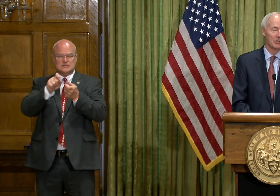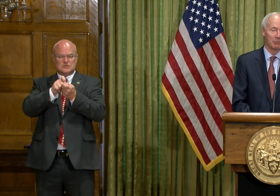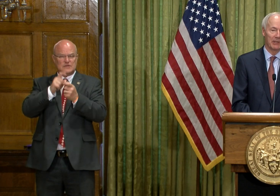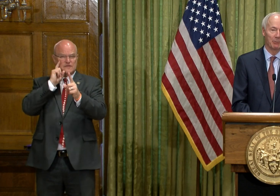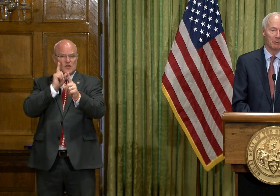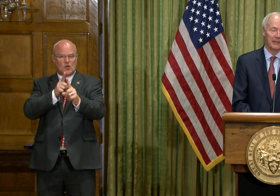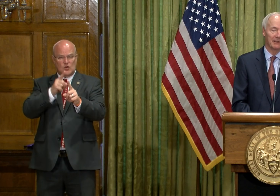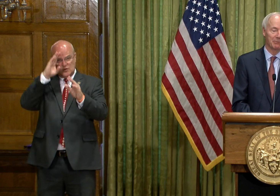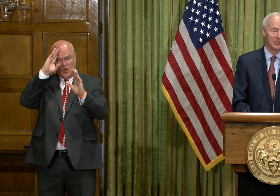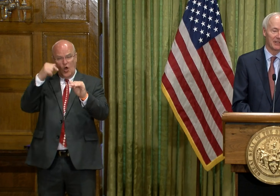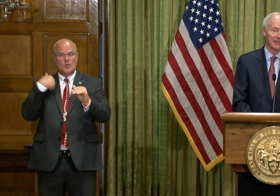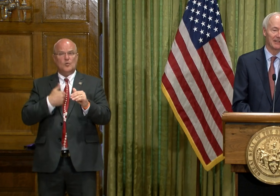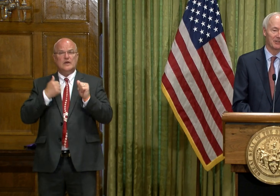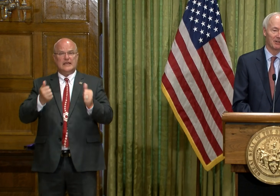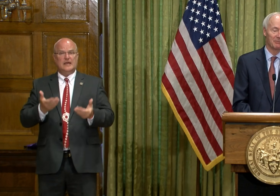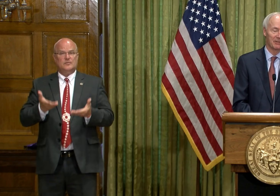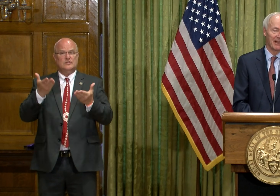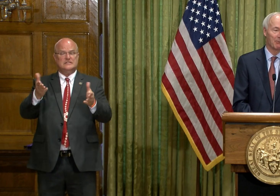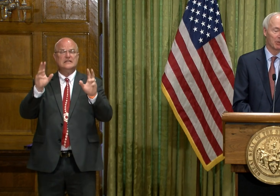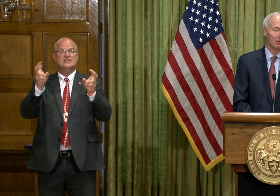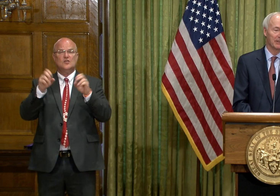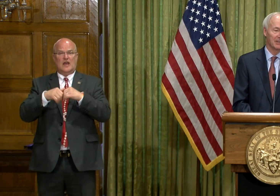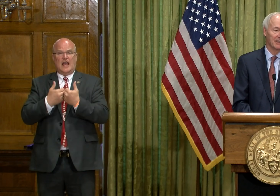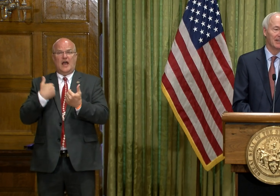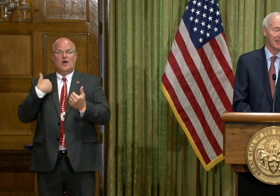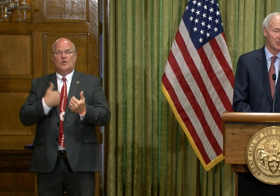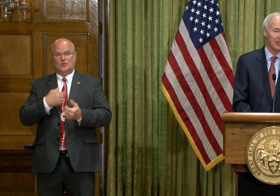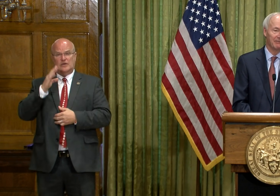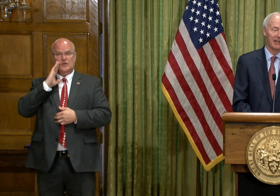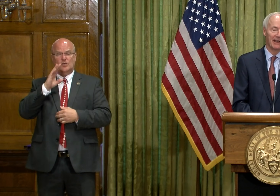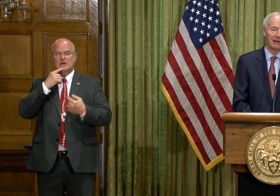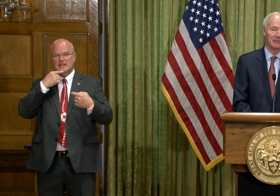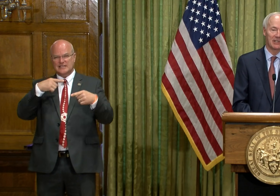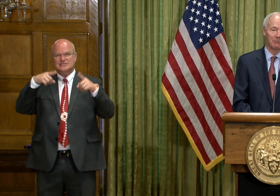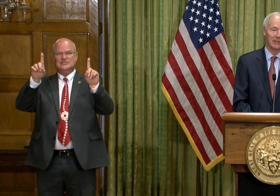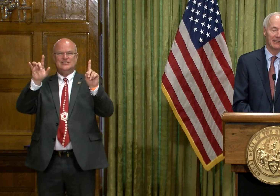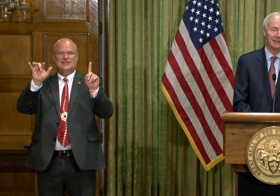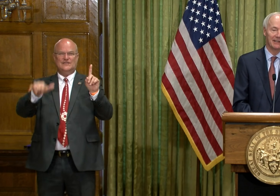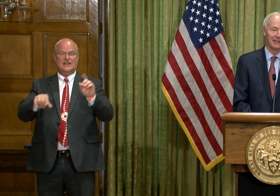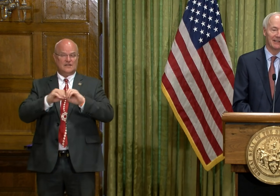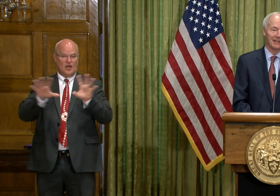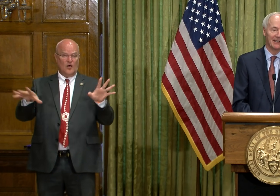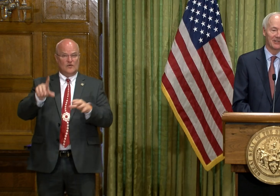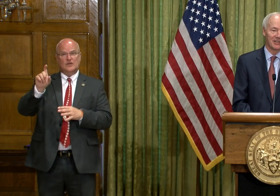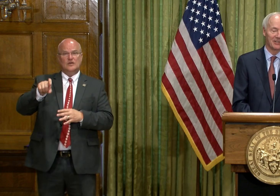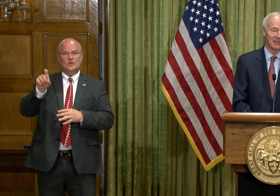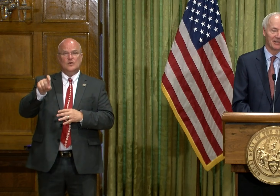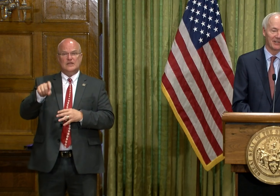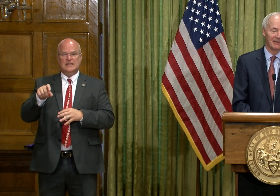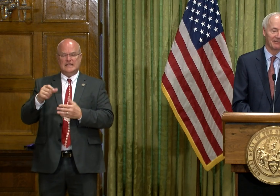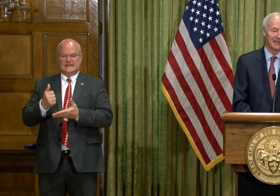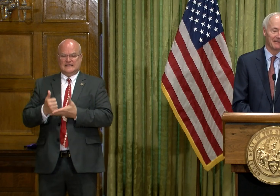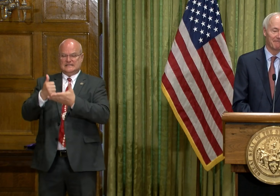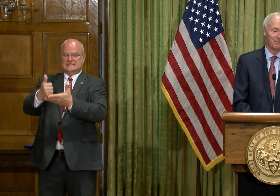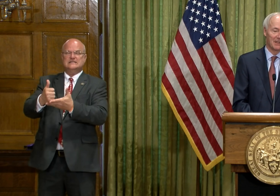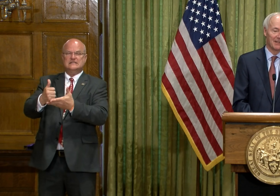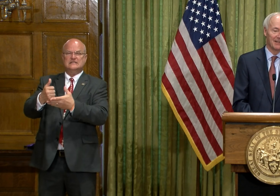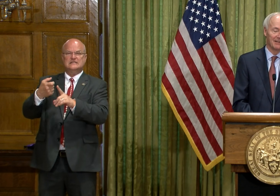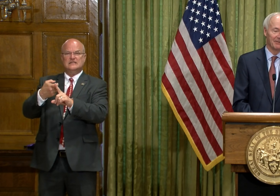specific goals that we hope that we can present in terms of how we're going to achieve that. Obviously, we need the assistance